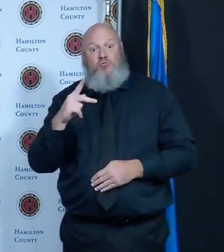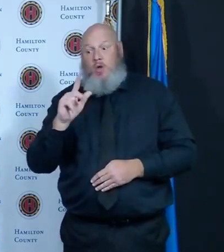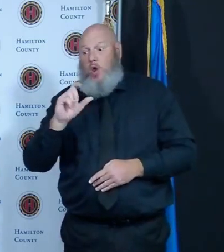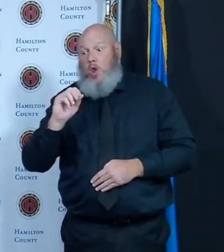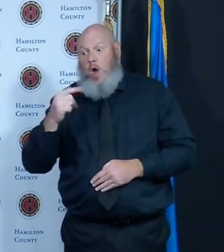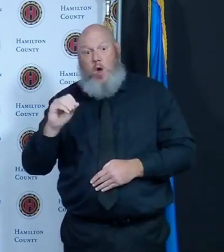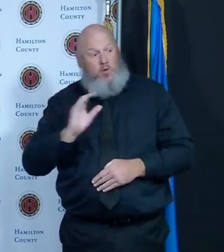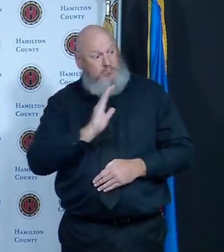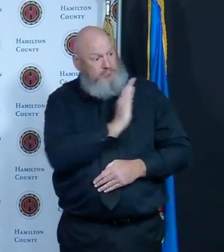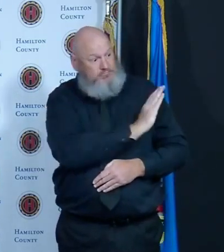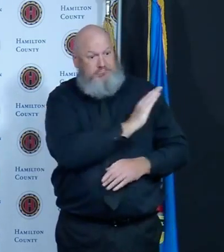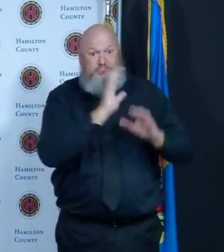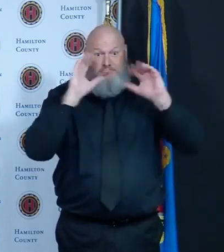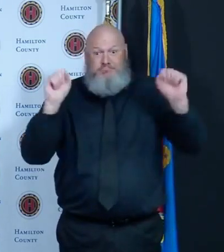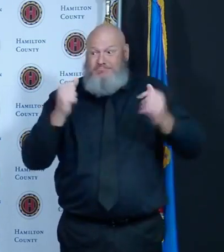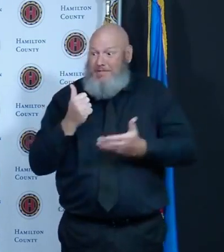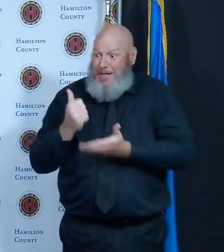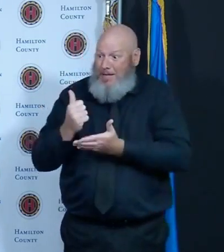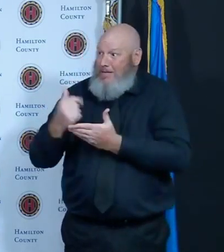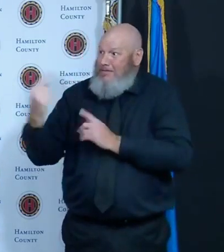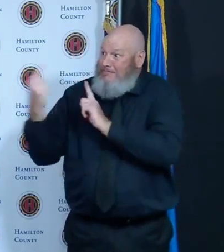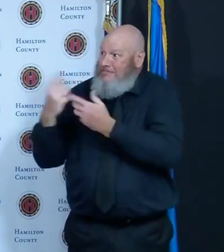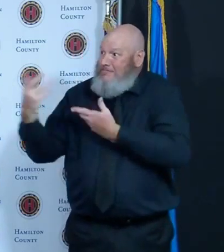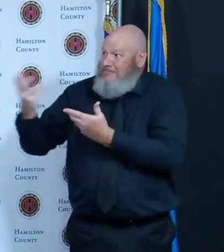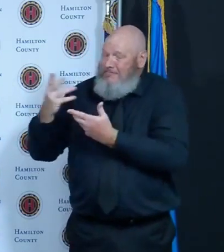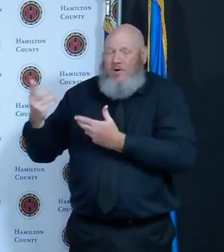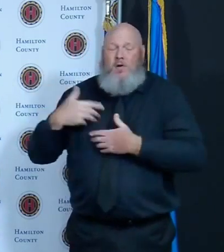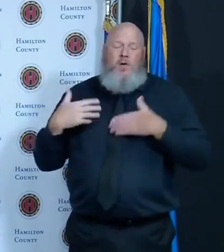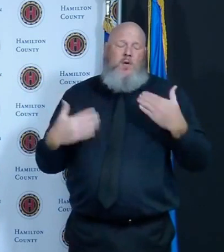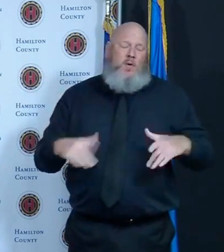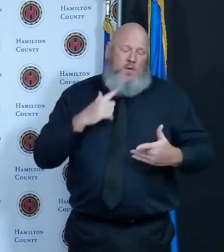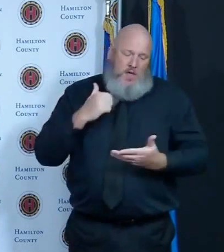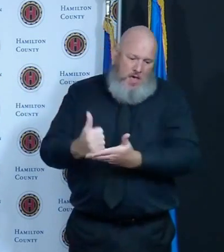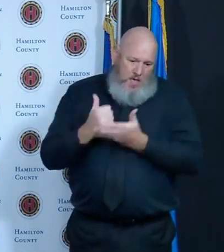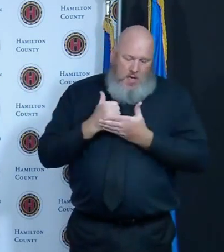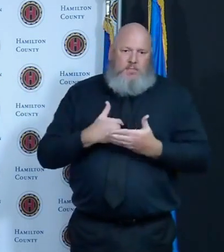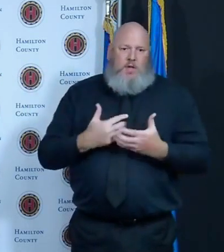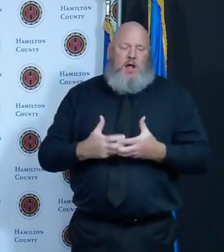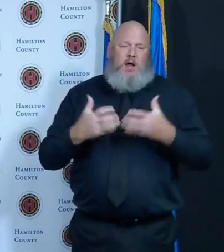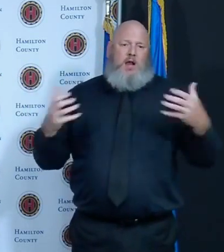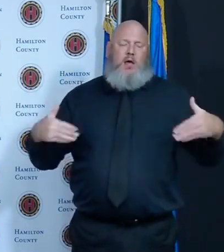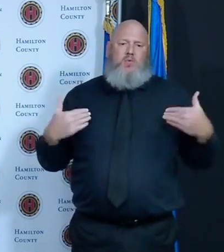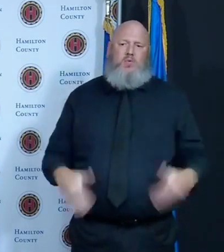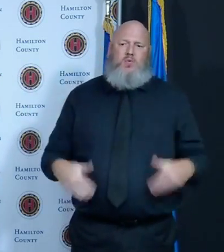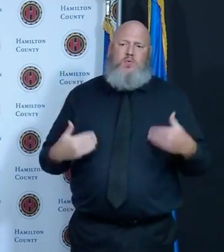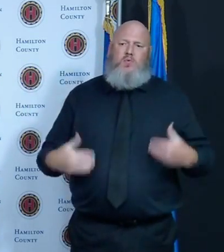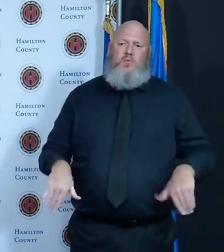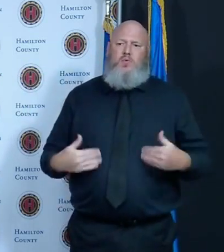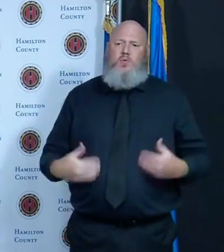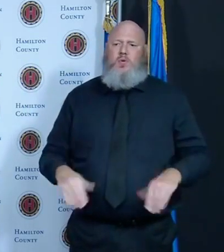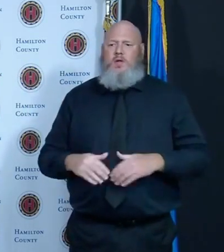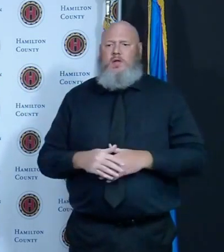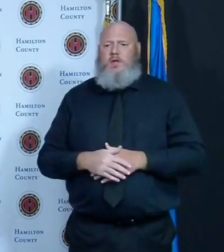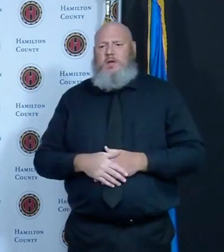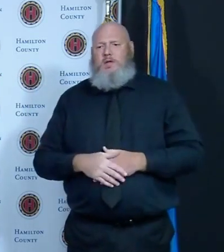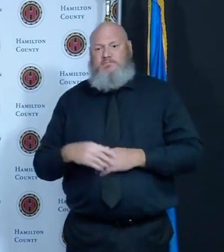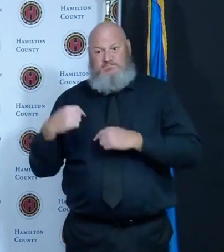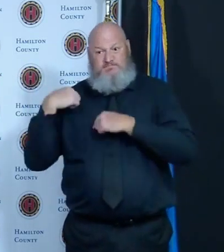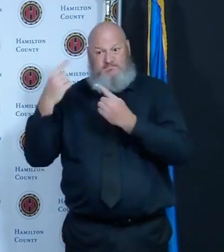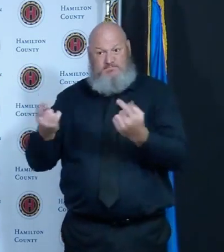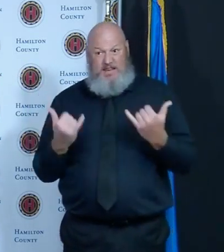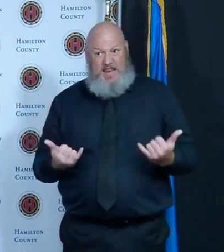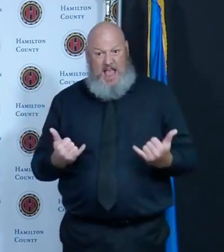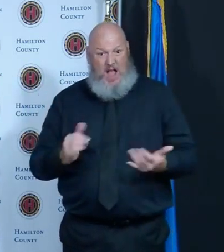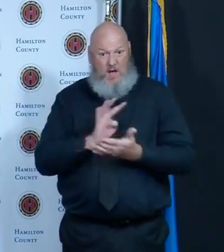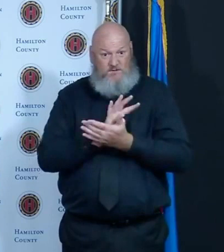to support us. And for the past 4 weeks, Pat Longo and his entire staff at the HCDC have been unbelievable.